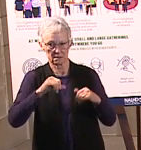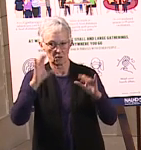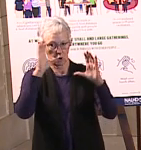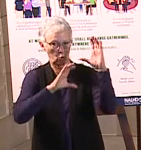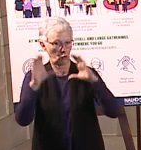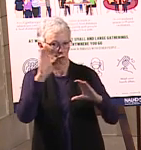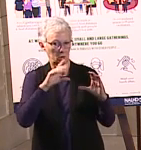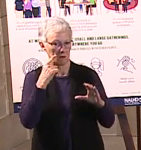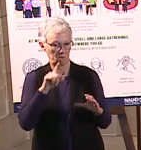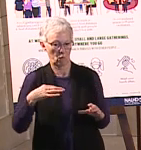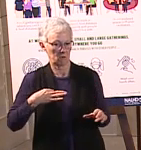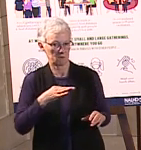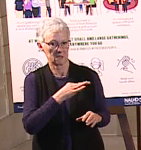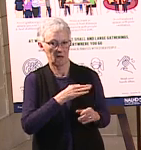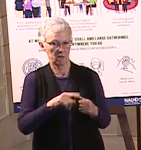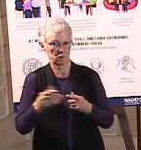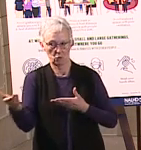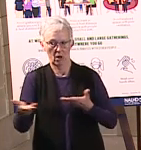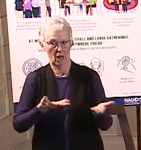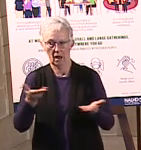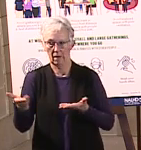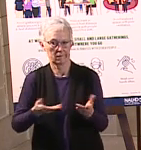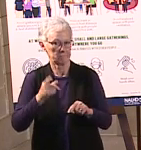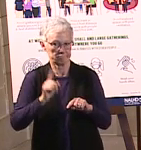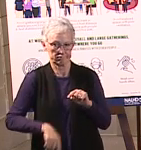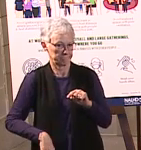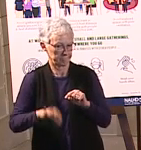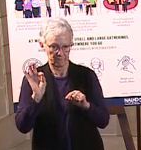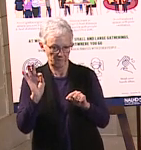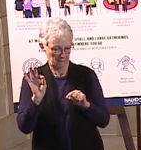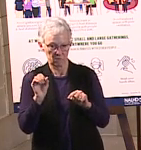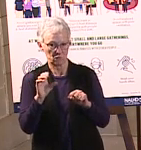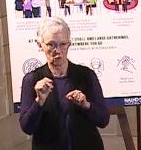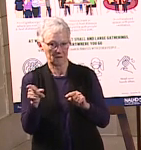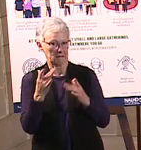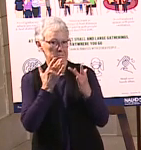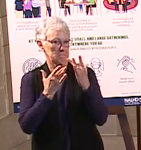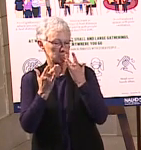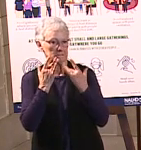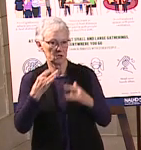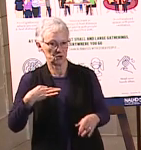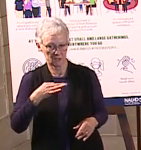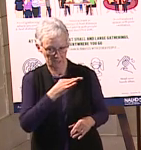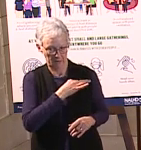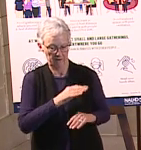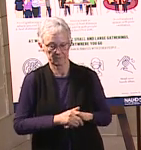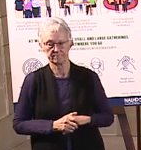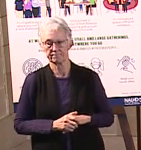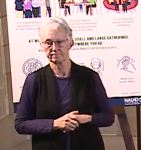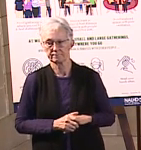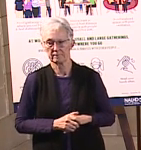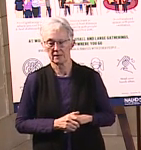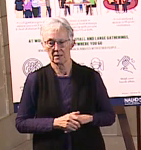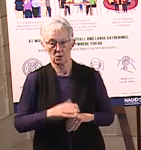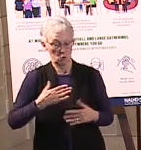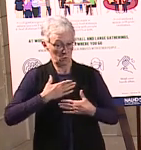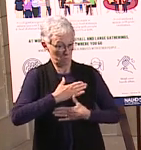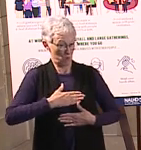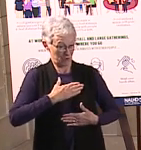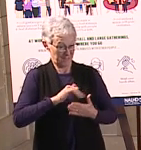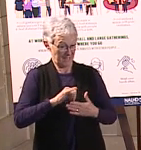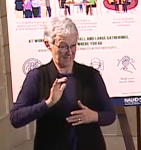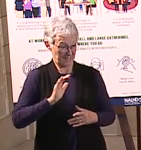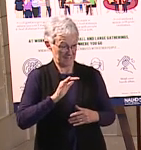area. We would like to express our appreciation that the program is a voluntary program, that it